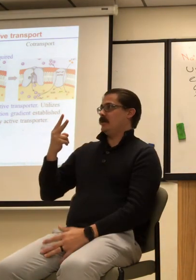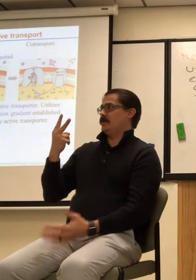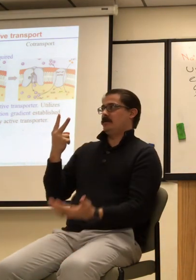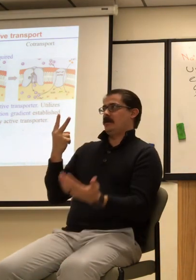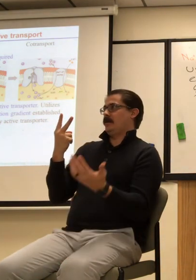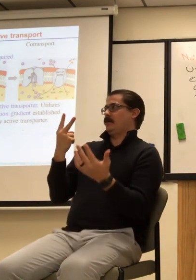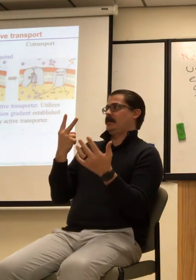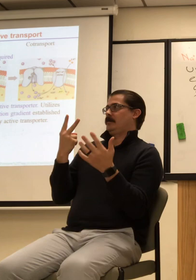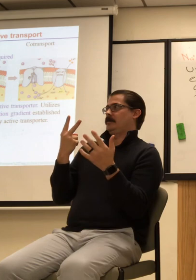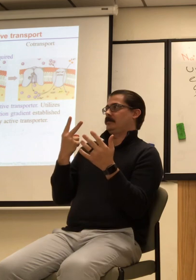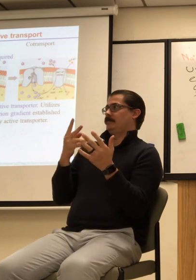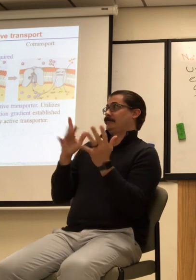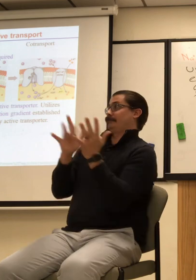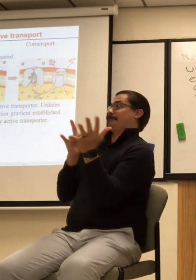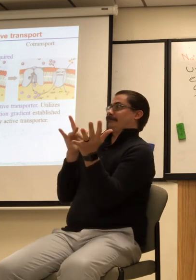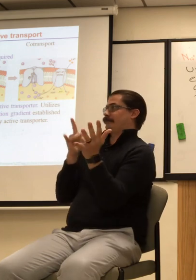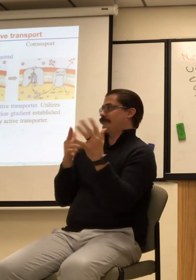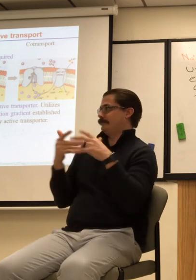it.